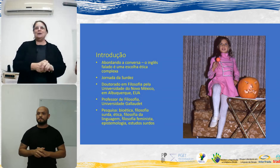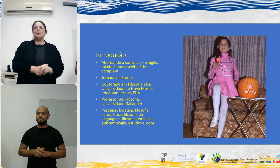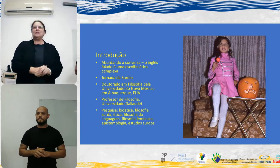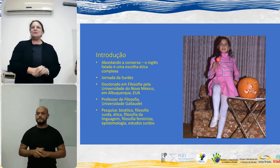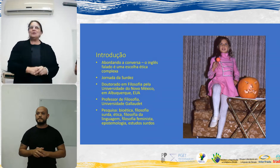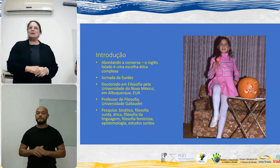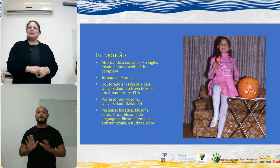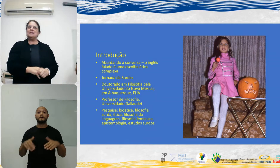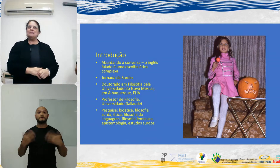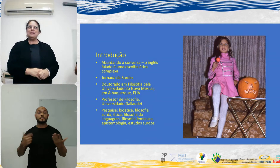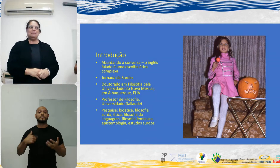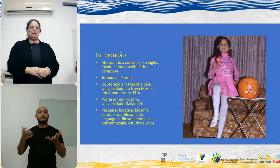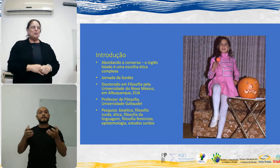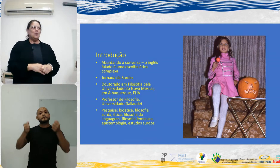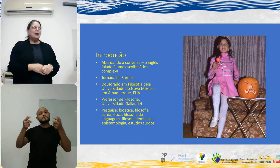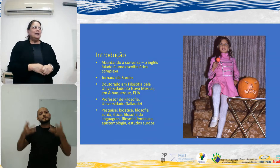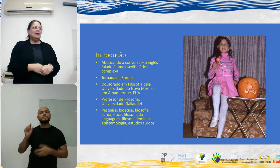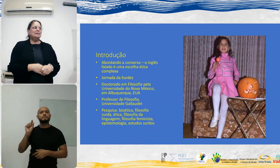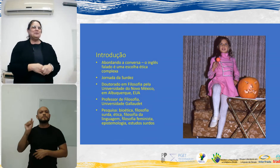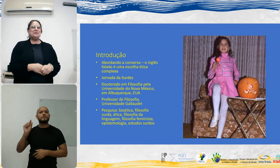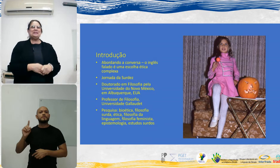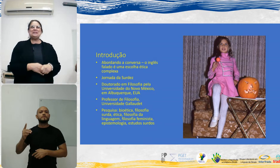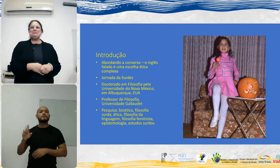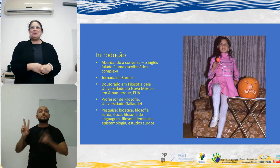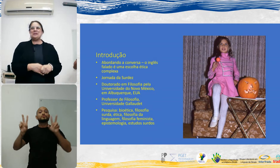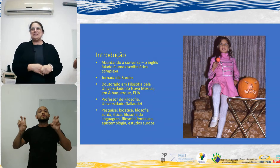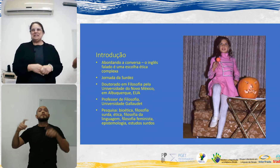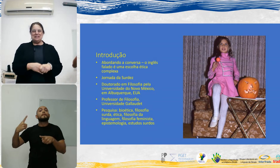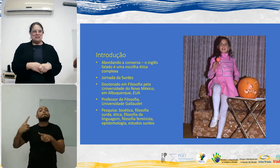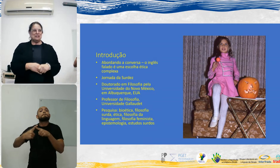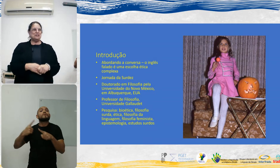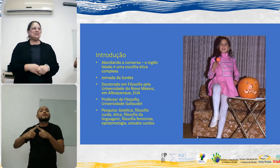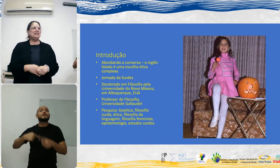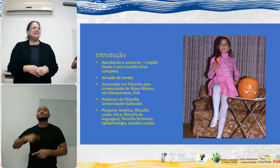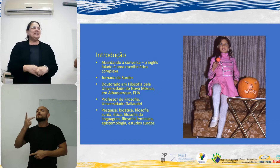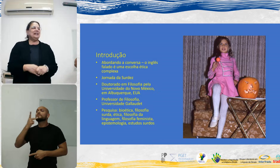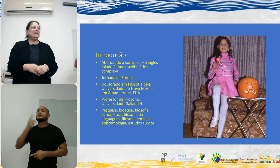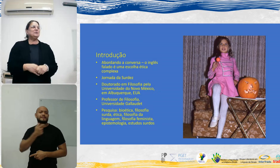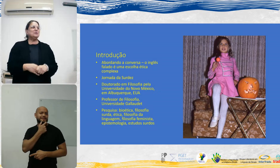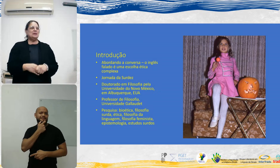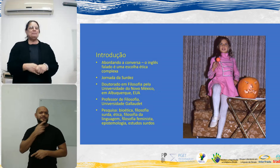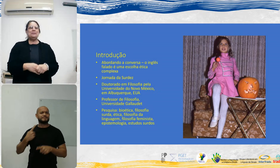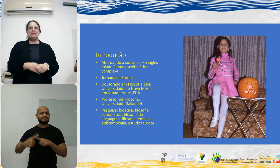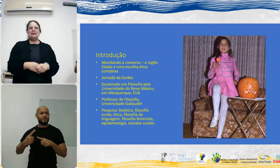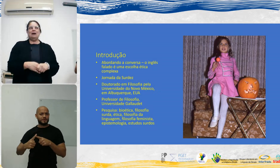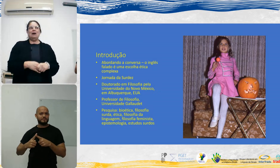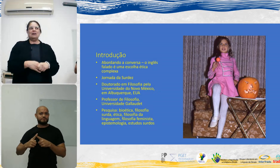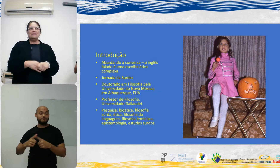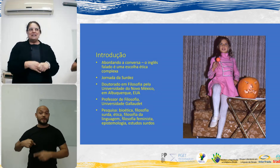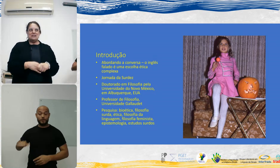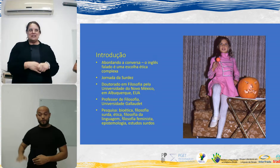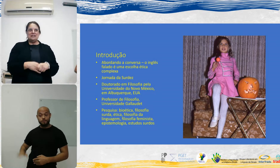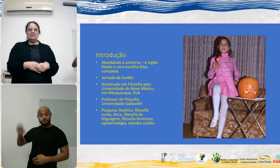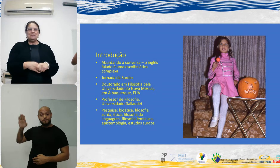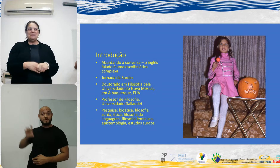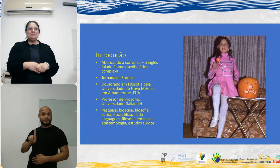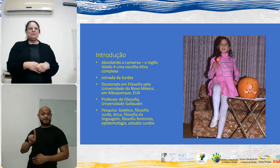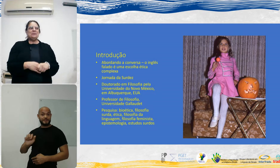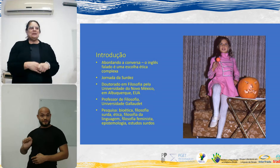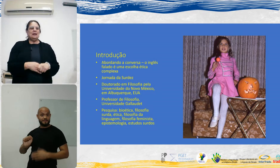So I want to talk a little bit about why I'm using spoken English. I grew up hard of